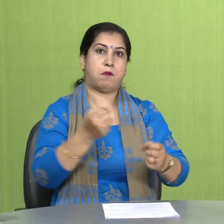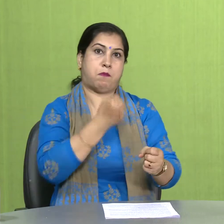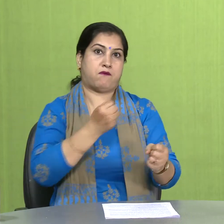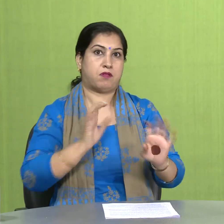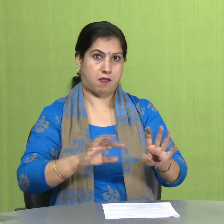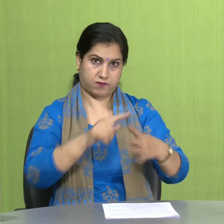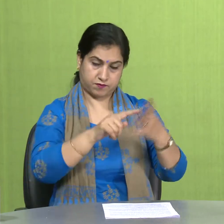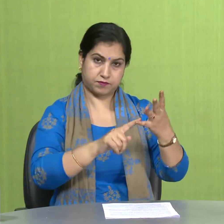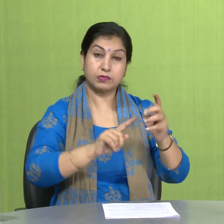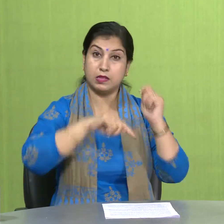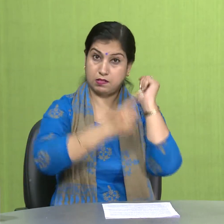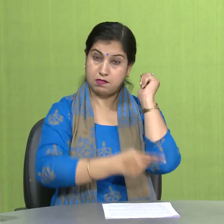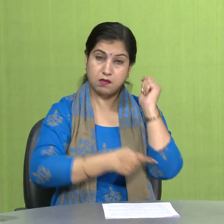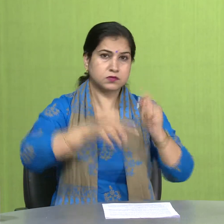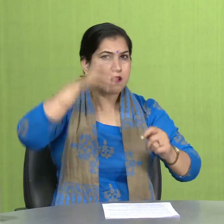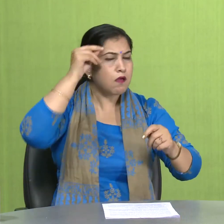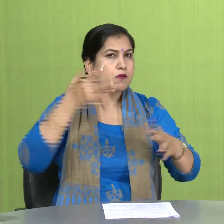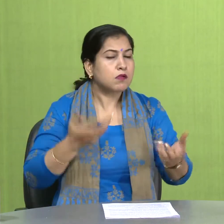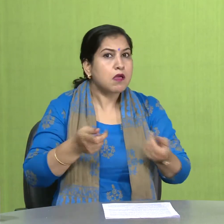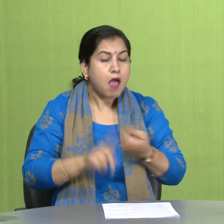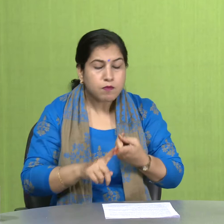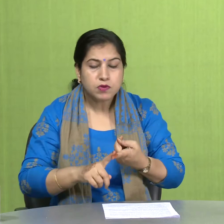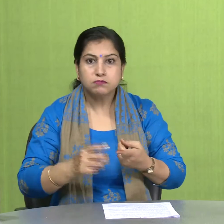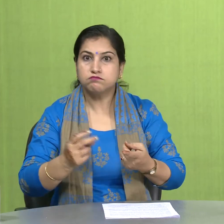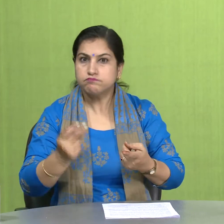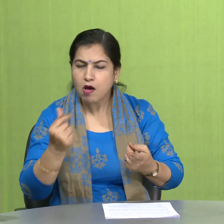Lastly, we learnt about the emergency powers of the President of India.